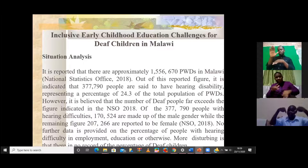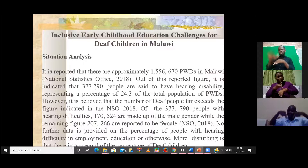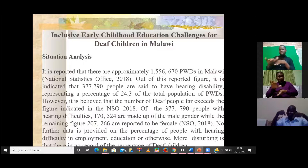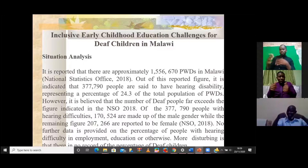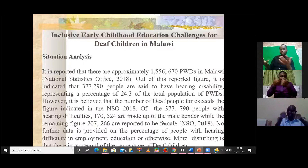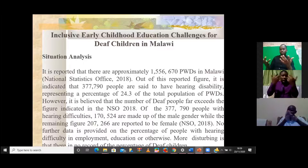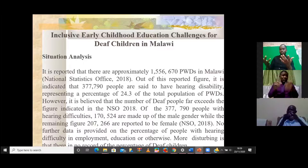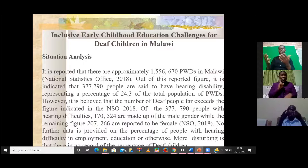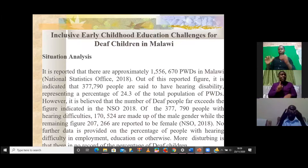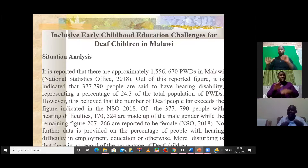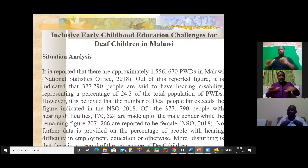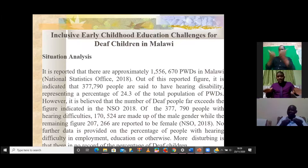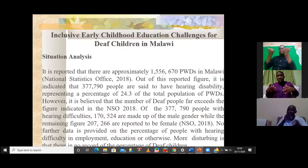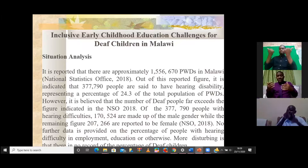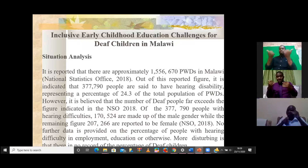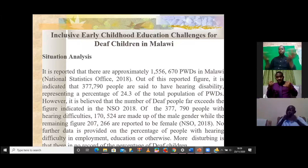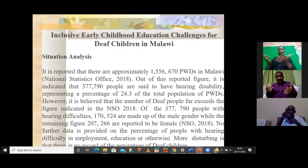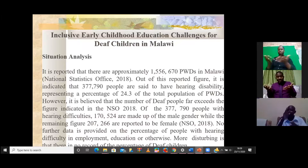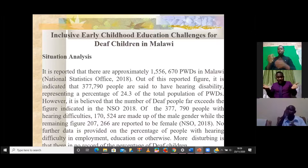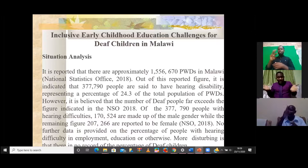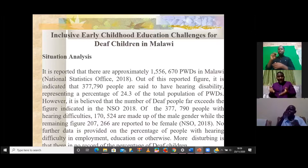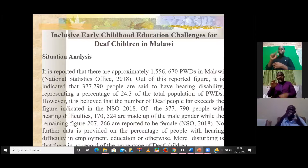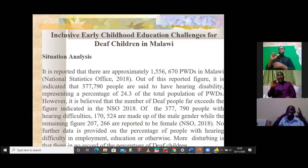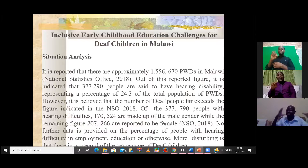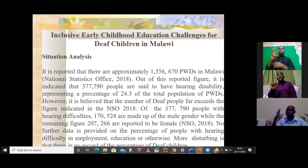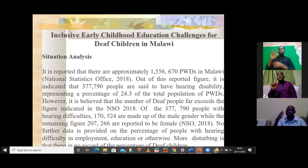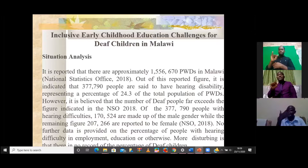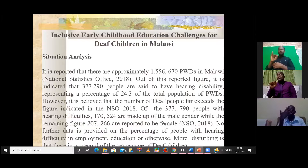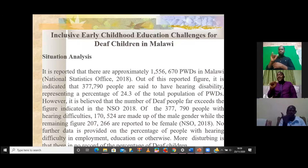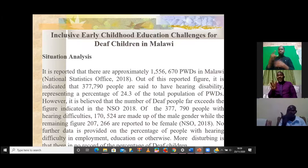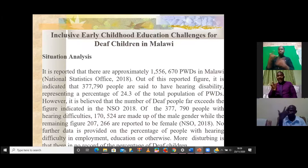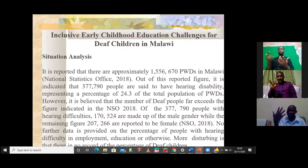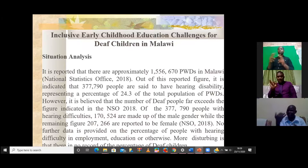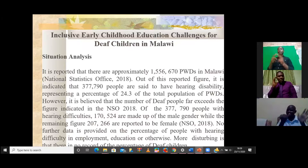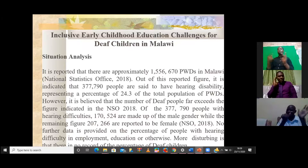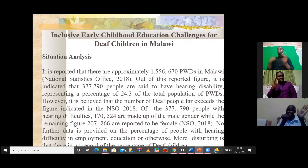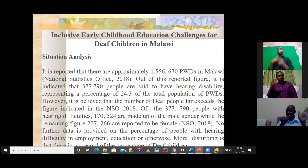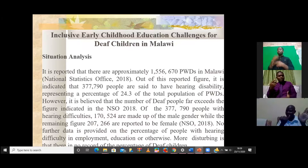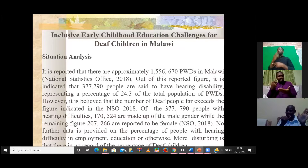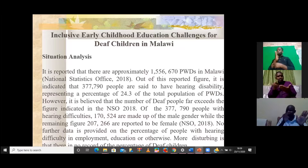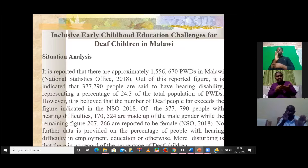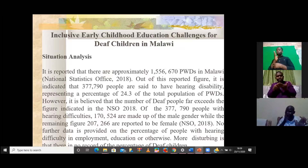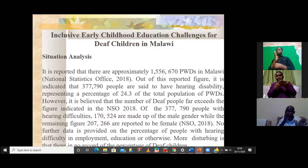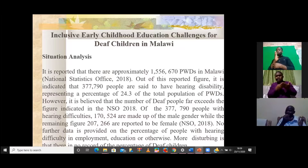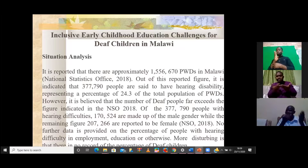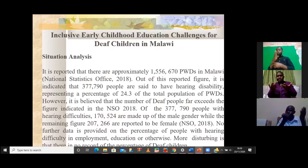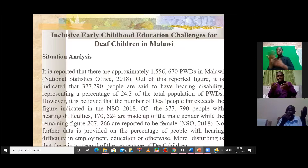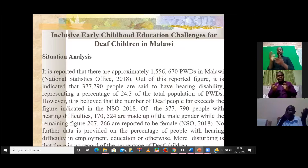children right here in Malawi. So I will be talking the situation